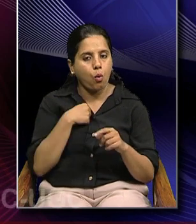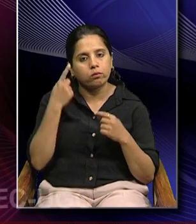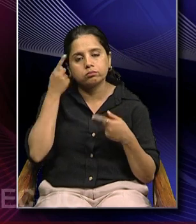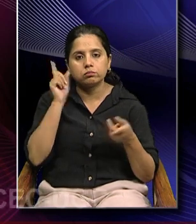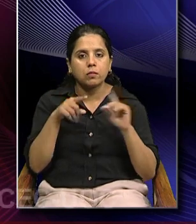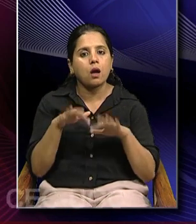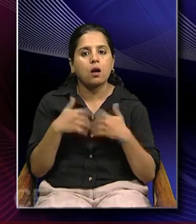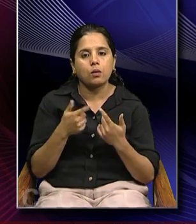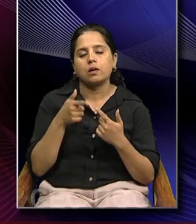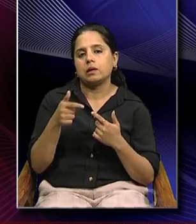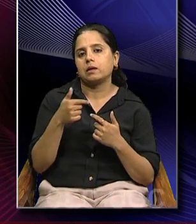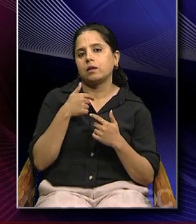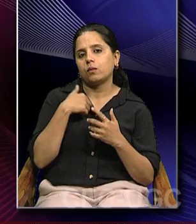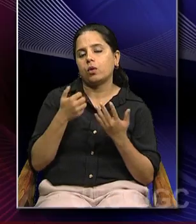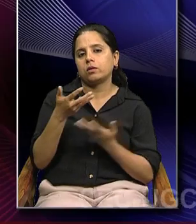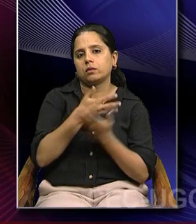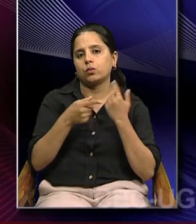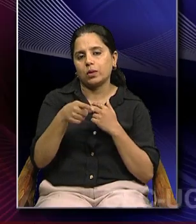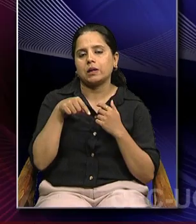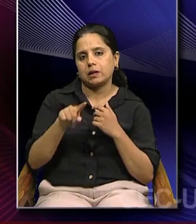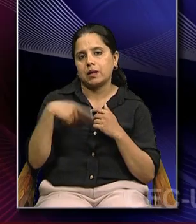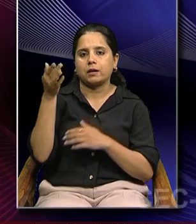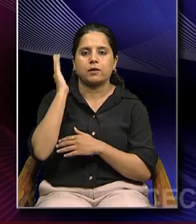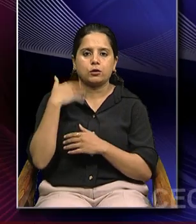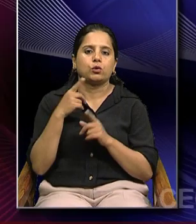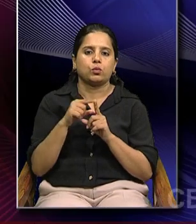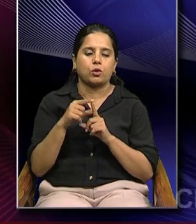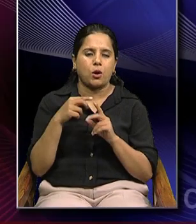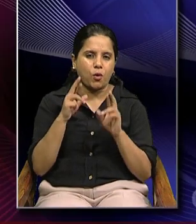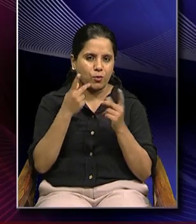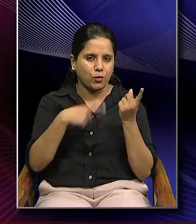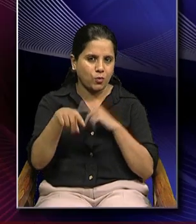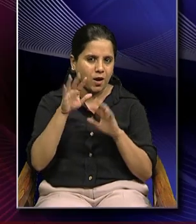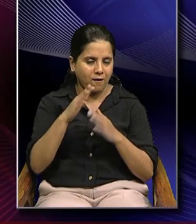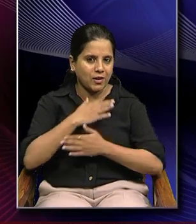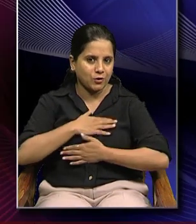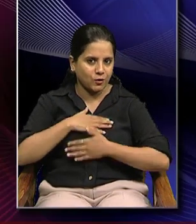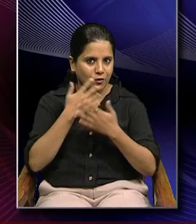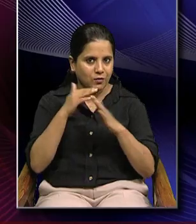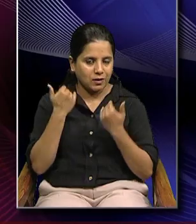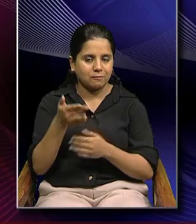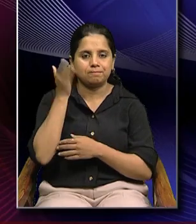strategies, that I would discuss with you in the next lecture of mine. I hope you must have enjoyed